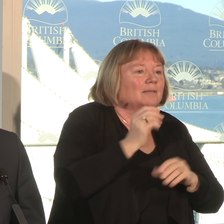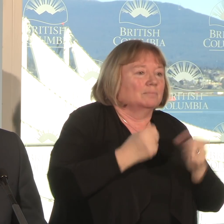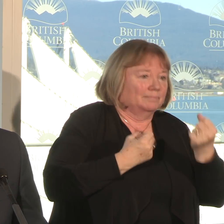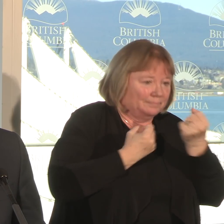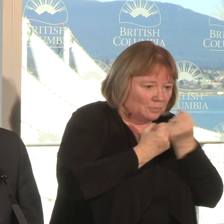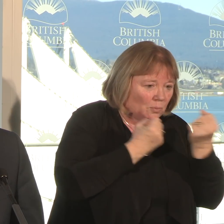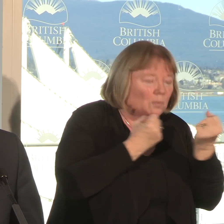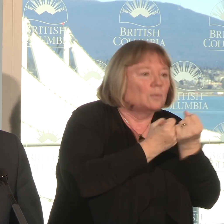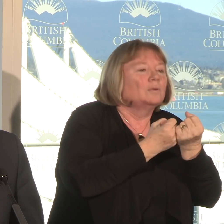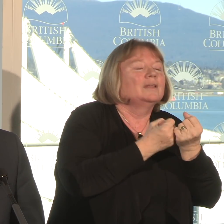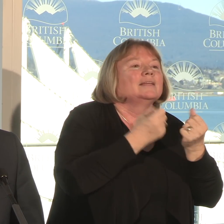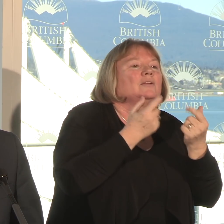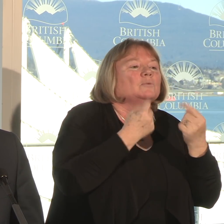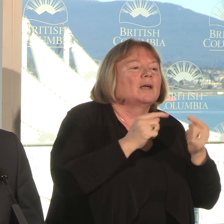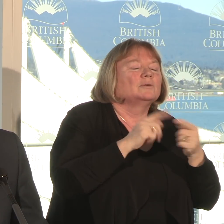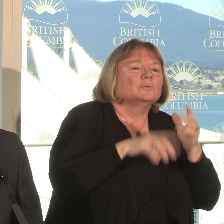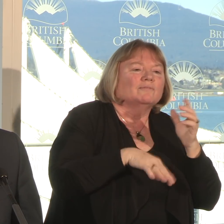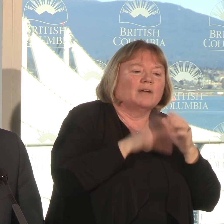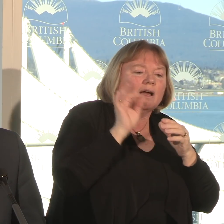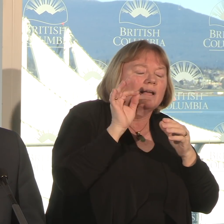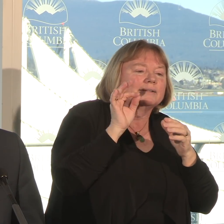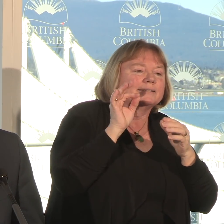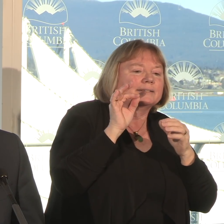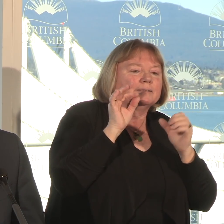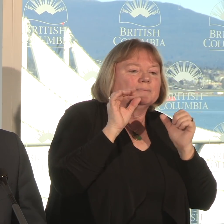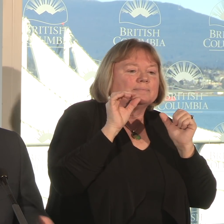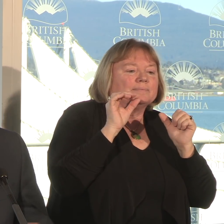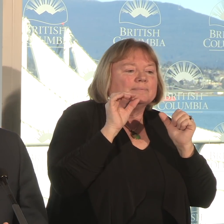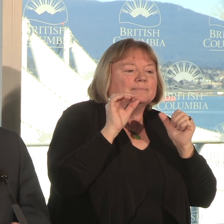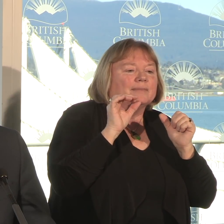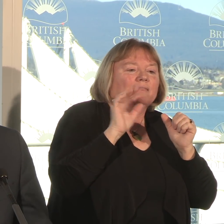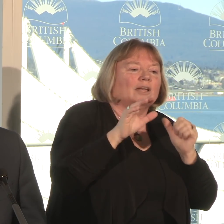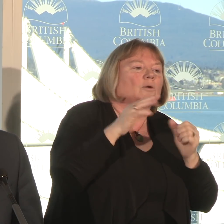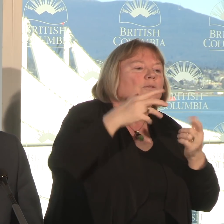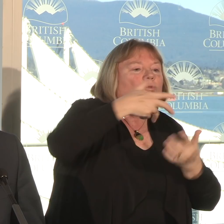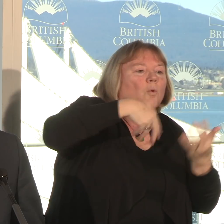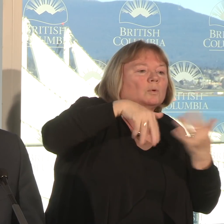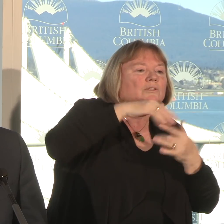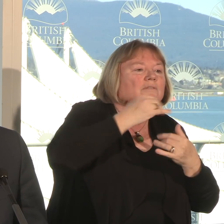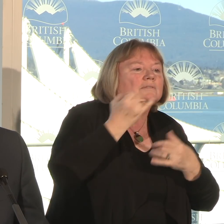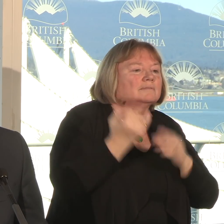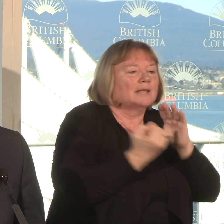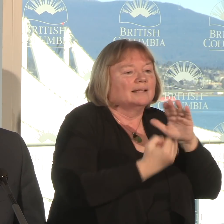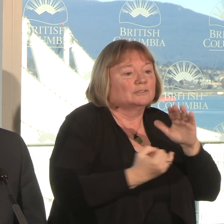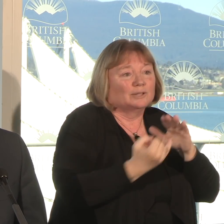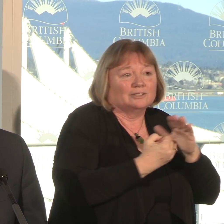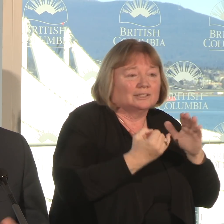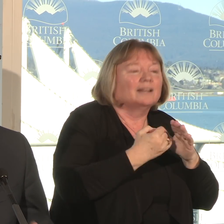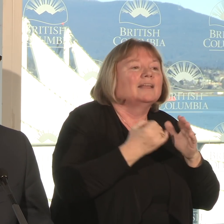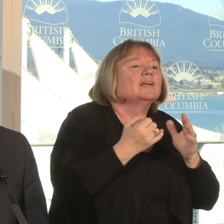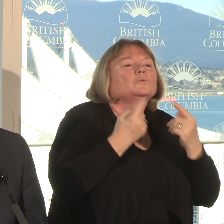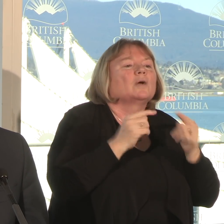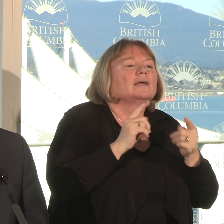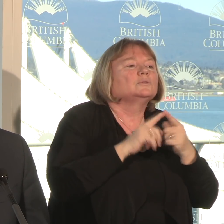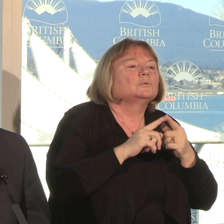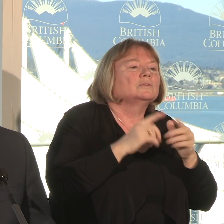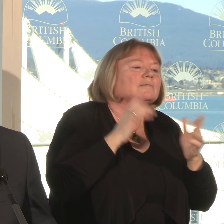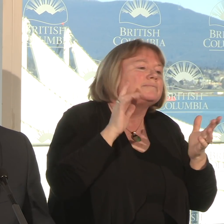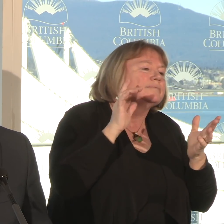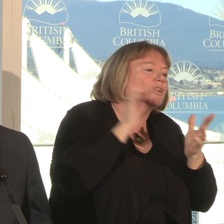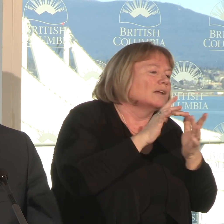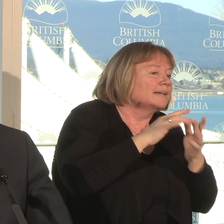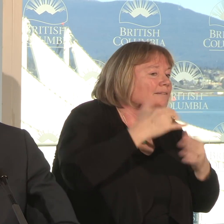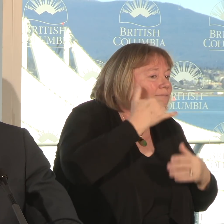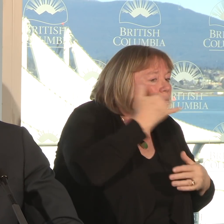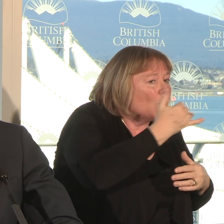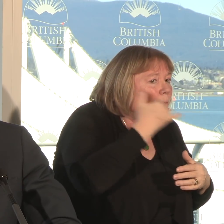support in trying to address the possible social isolation people may feel as a result of that through other means, through regular contacts over